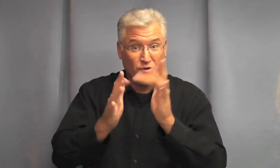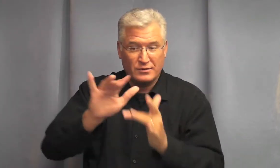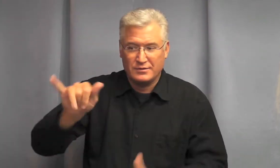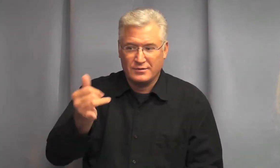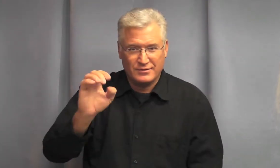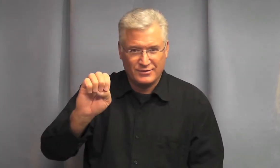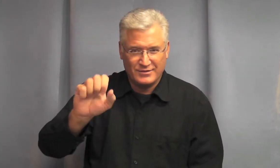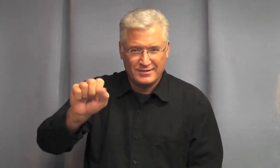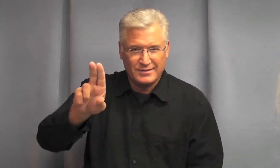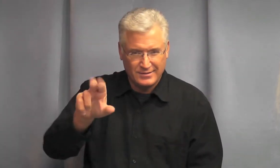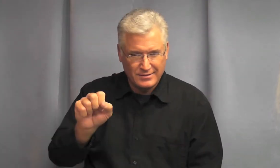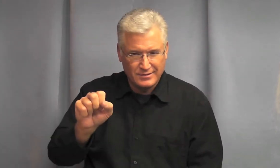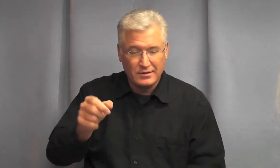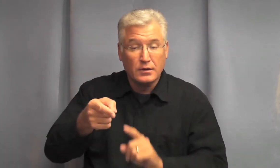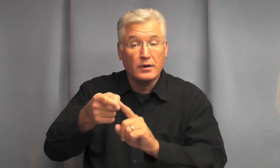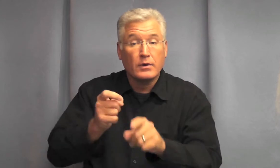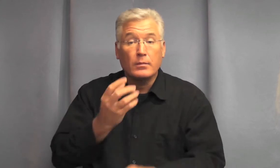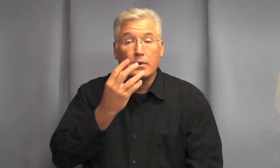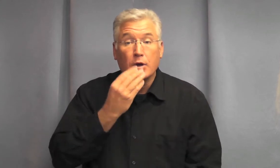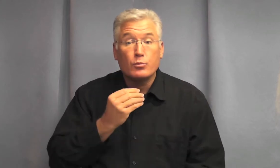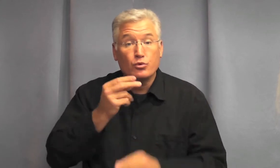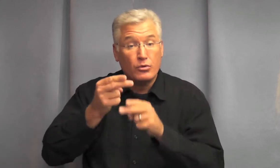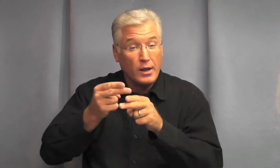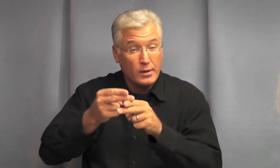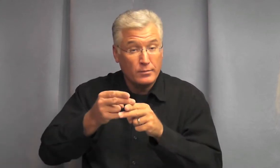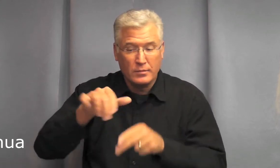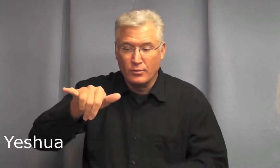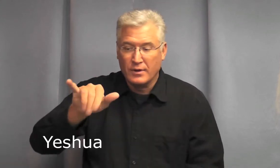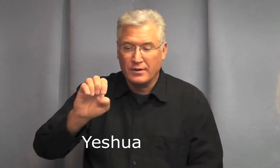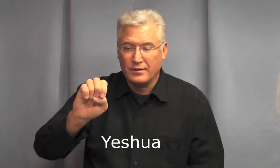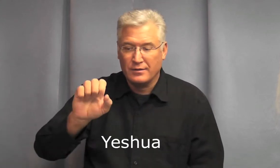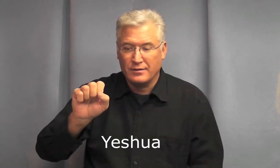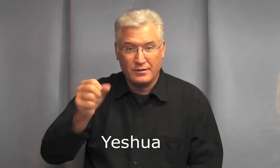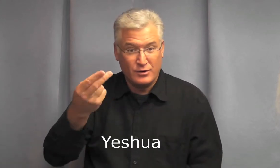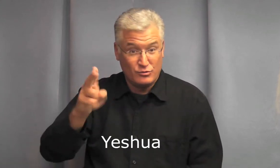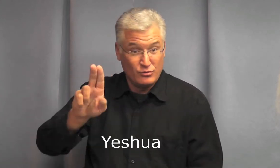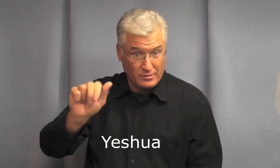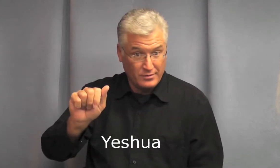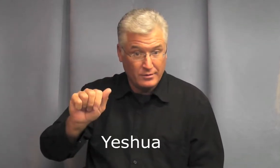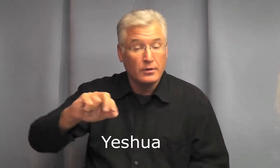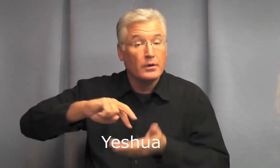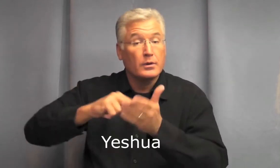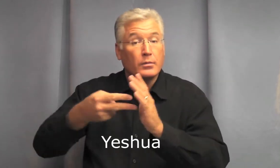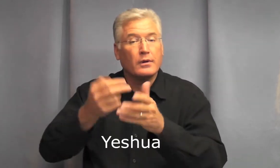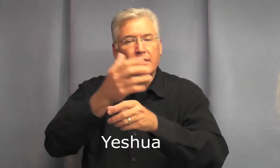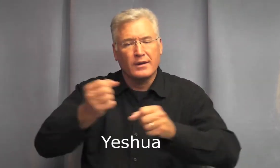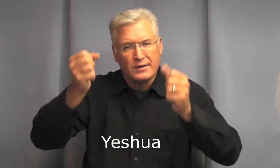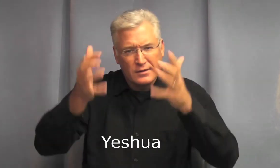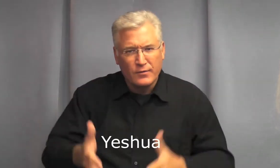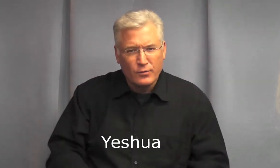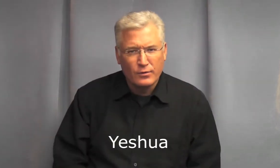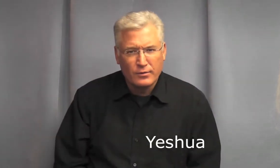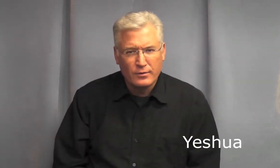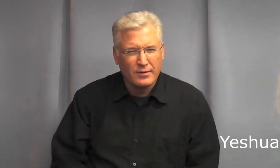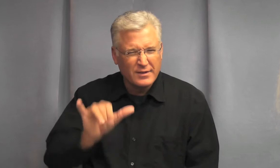place. The name Jesus, it comes from the Hebrew word Yeshua, and it